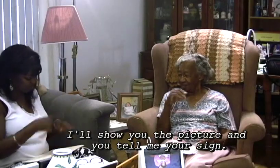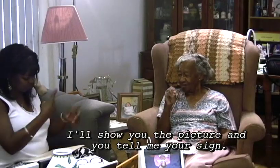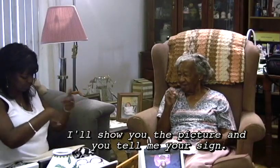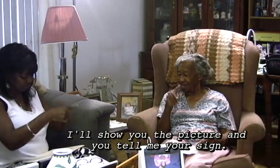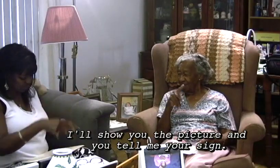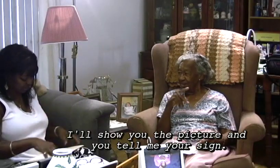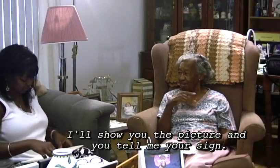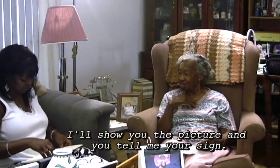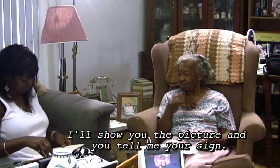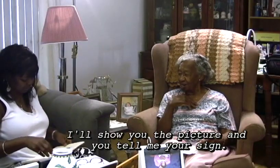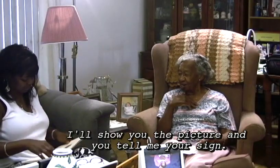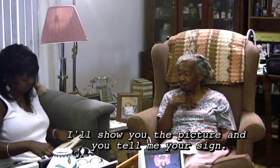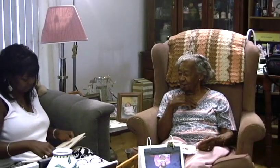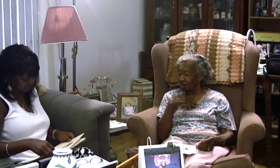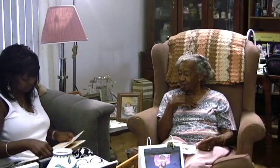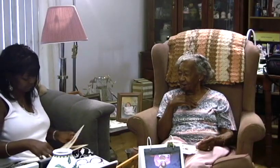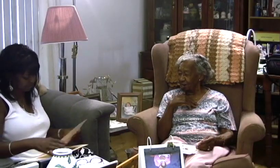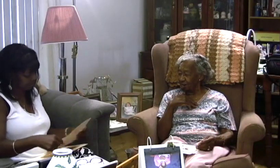tell me your sign.